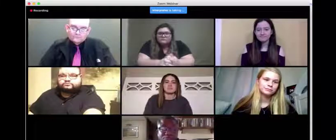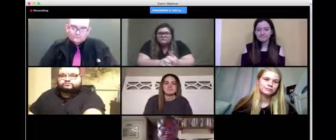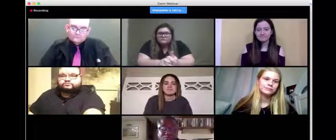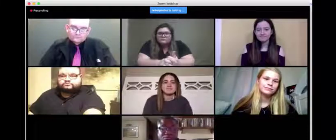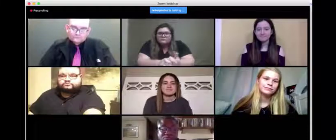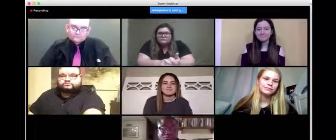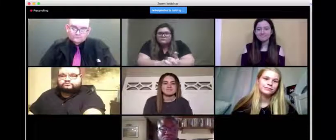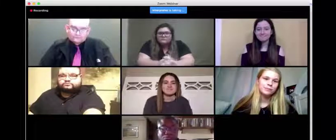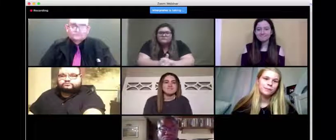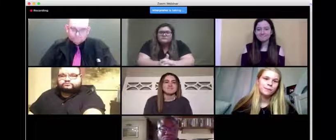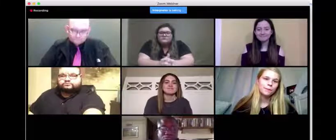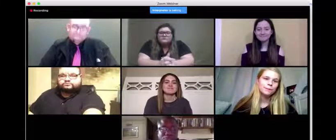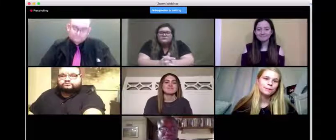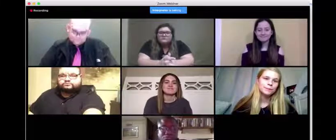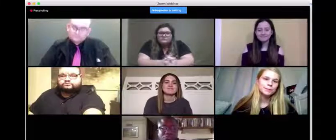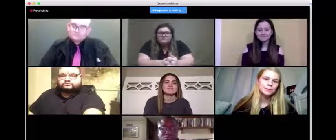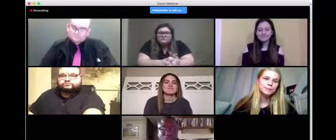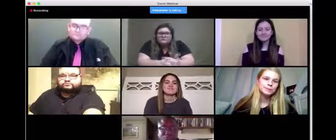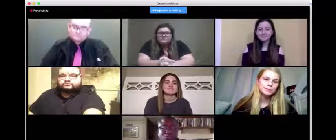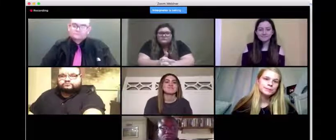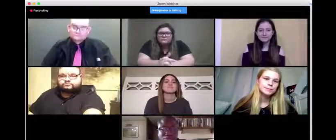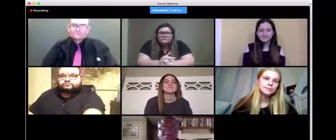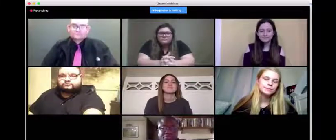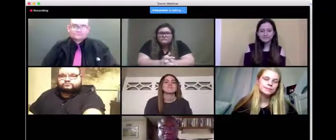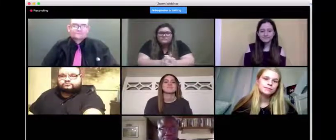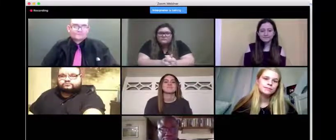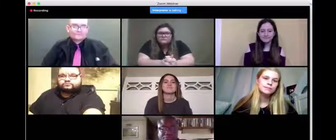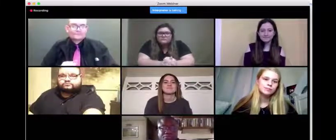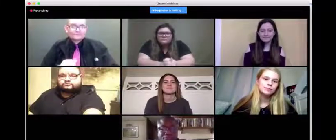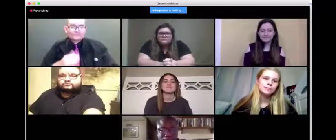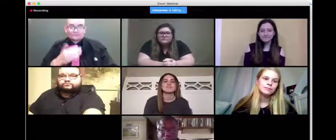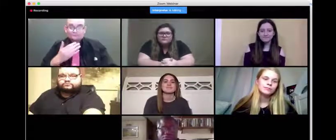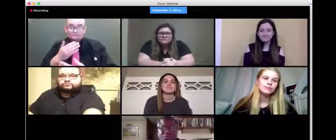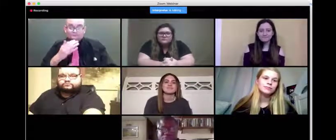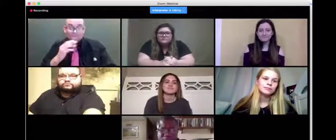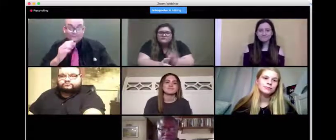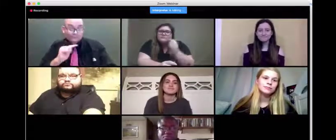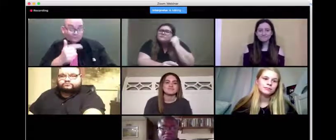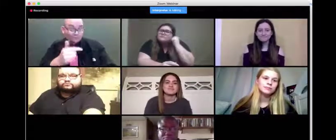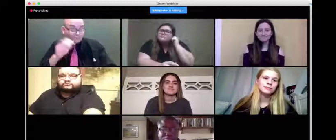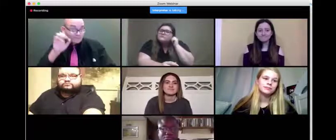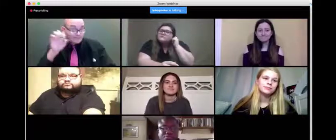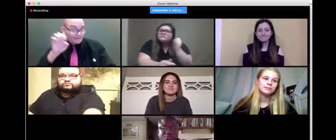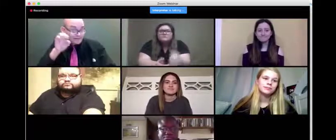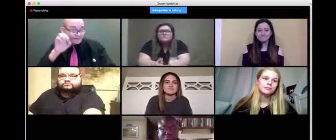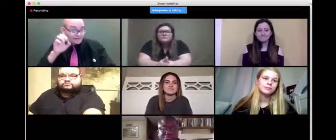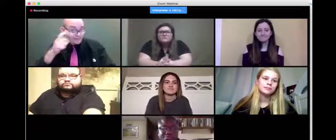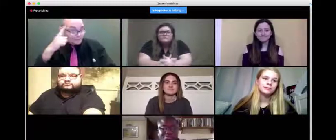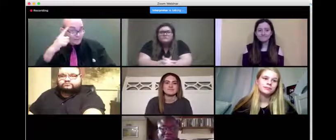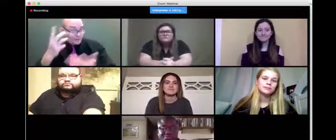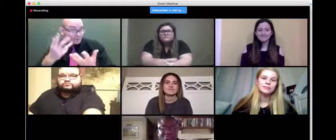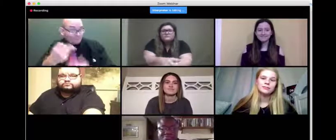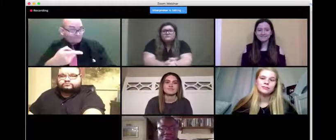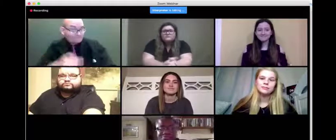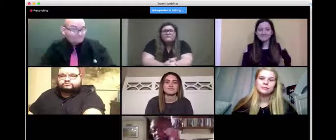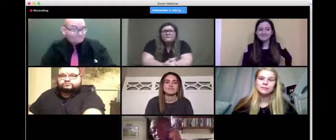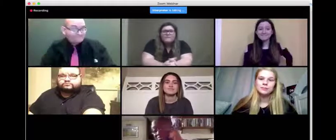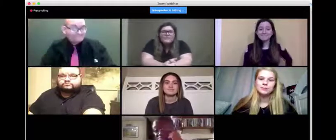And now, Erin, what are your thoughts about that? I agree with her. Yes. To be